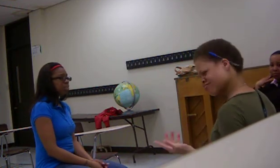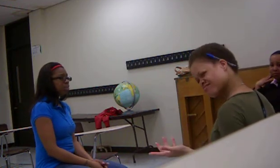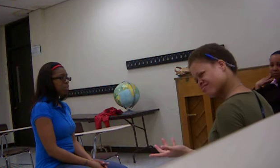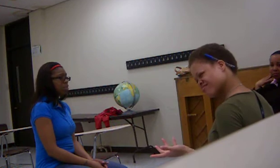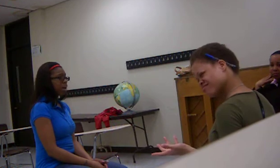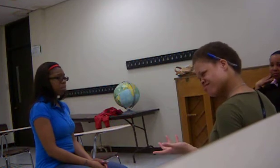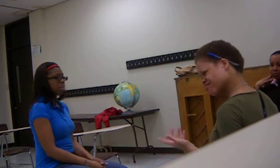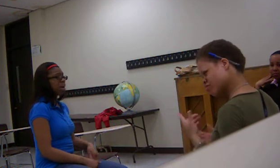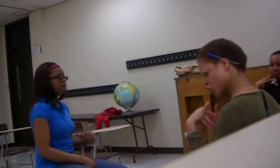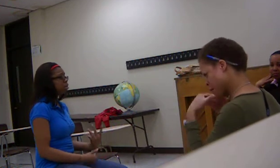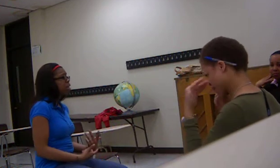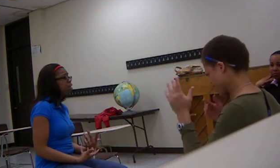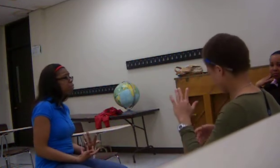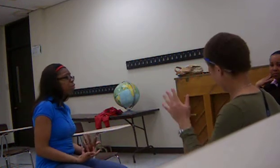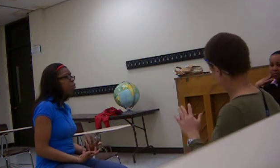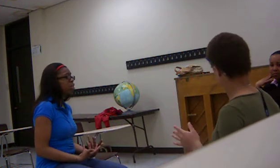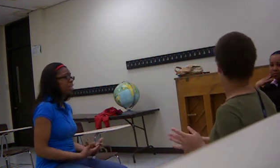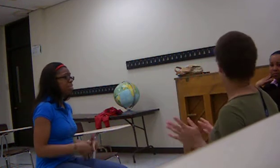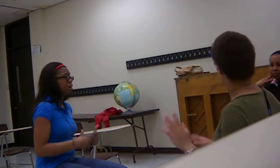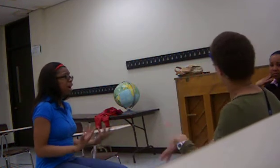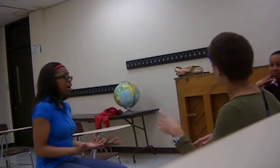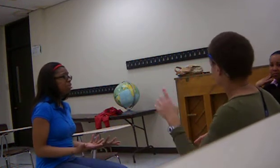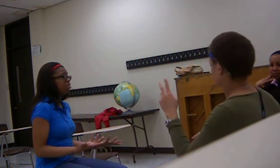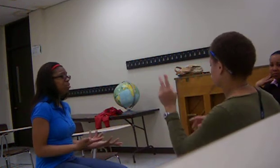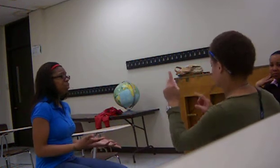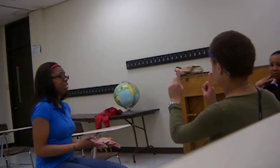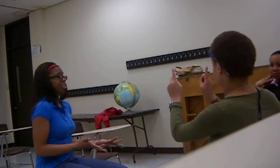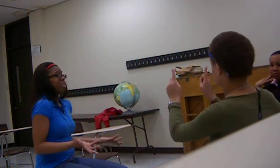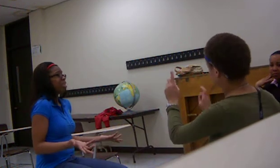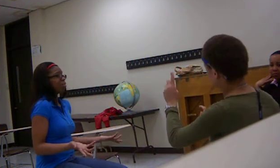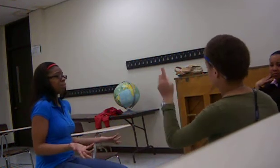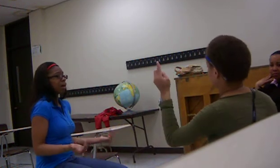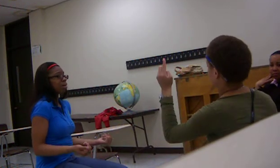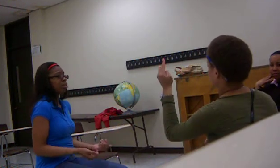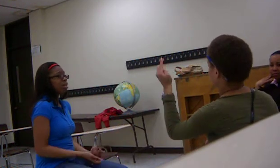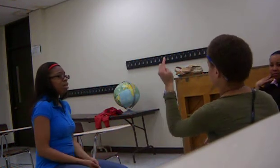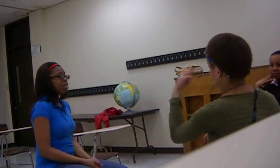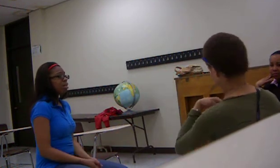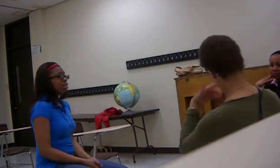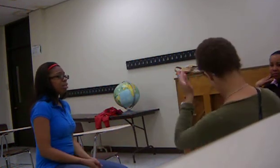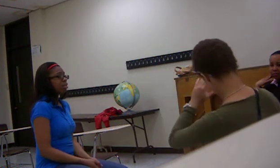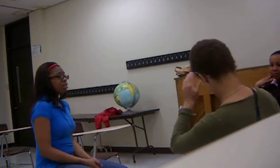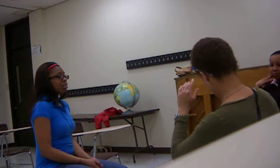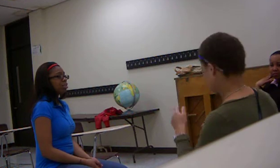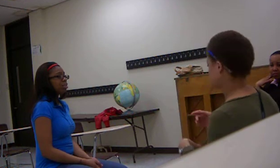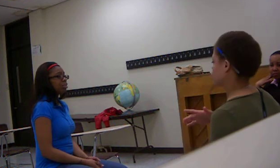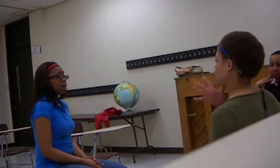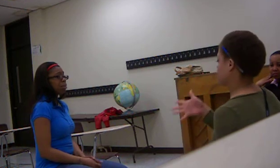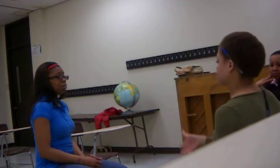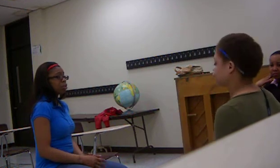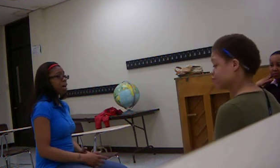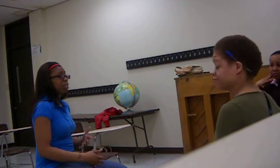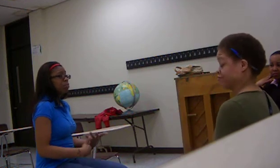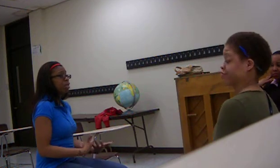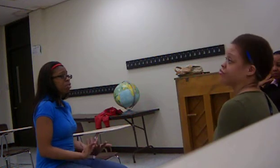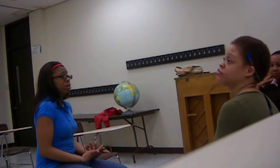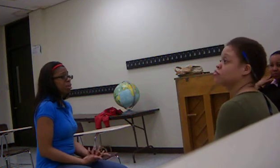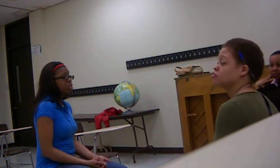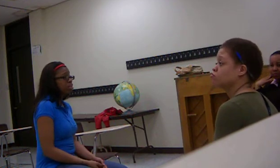So in the back of my mind, I was a bit confused. I smiled, but she never smiled. So I tried to speak to her, but she just